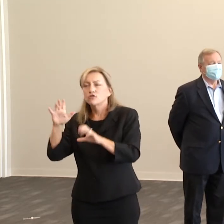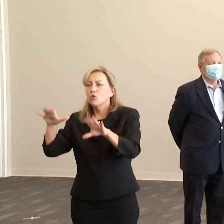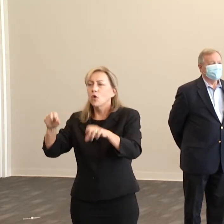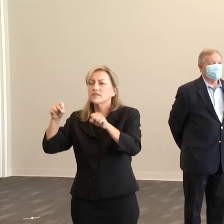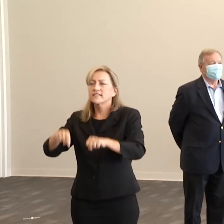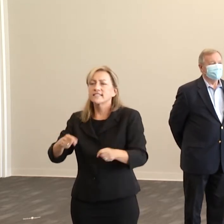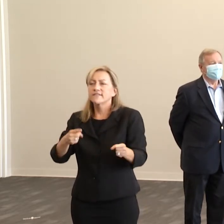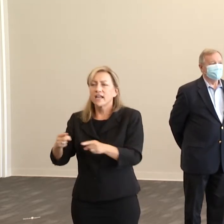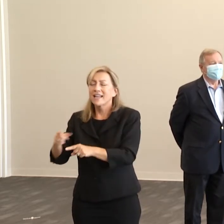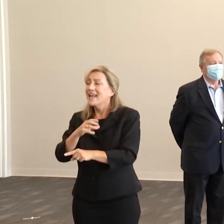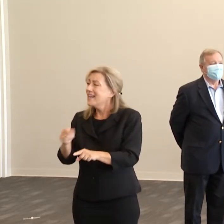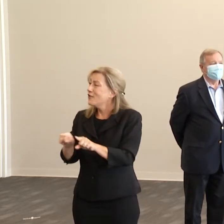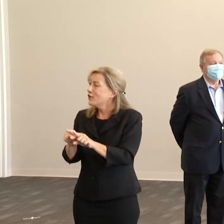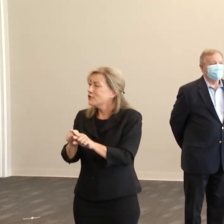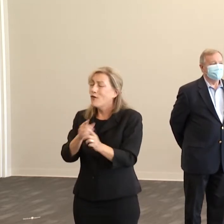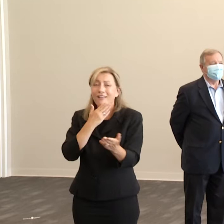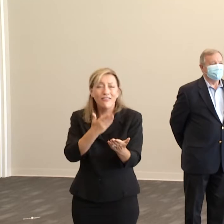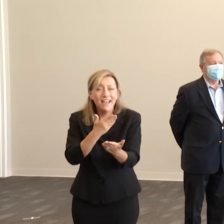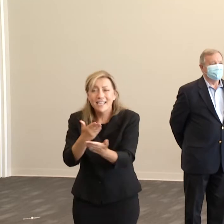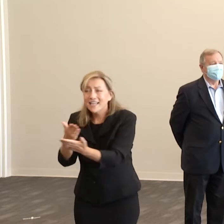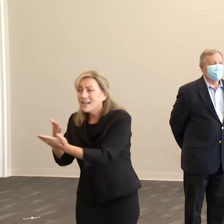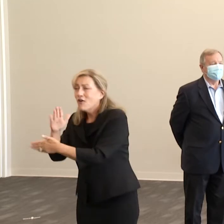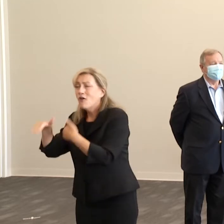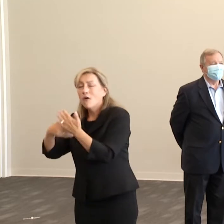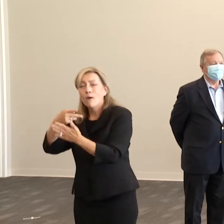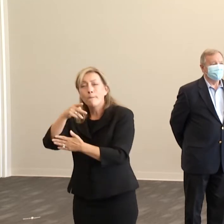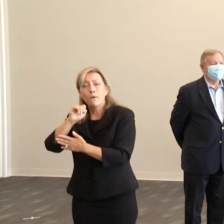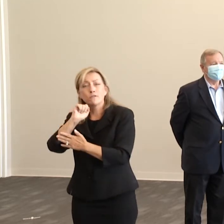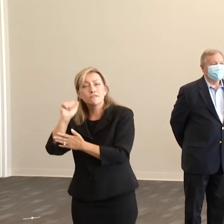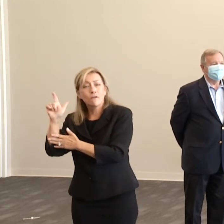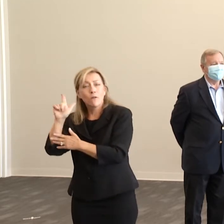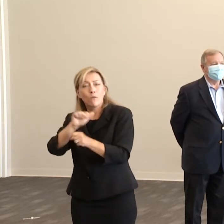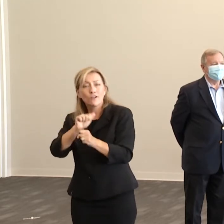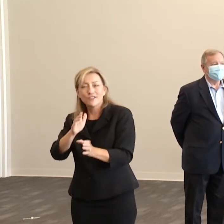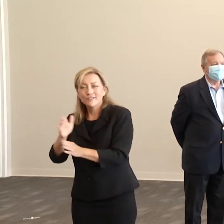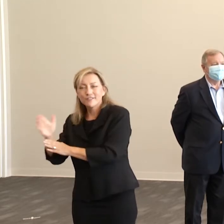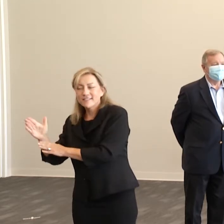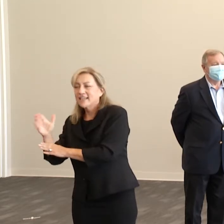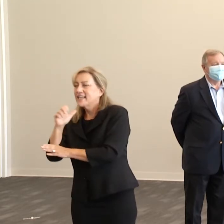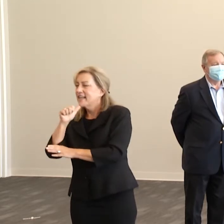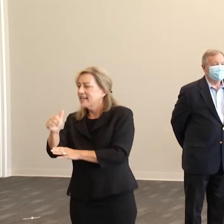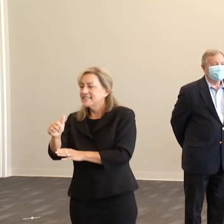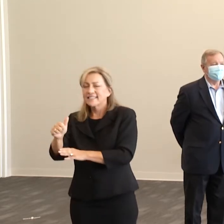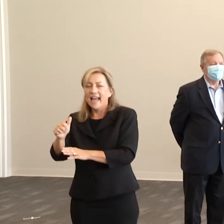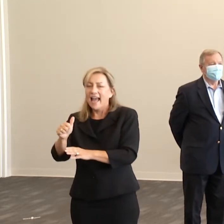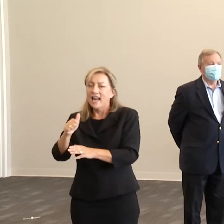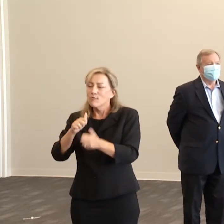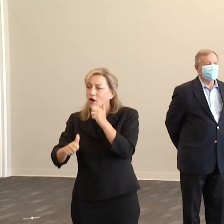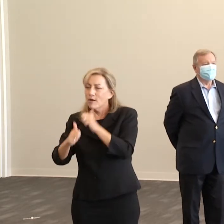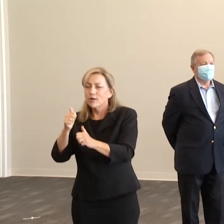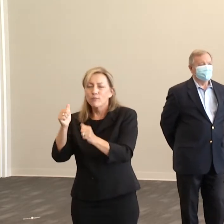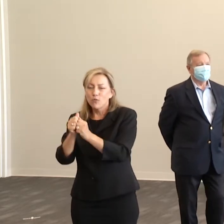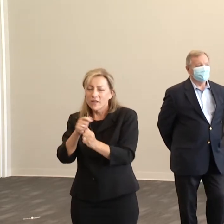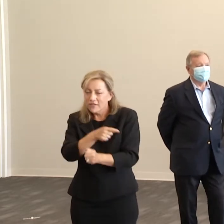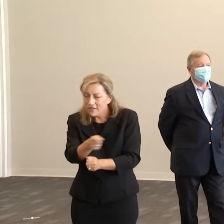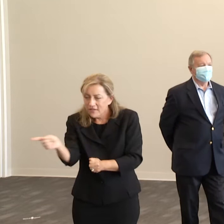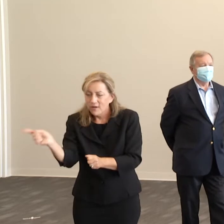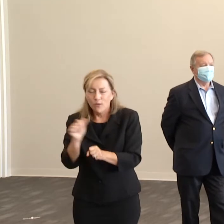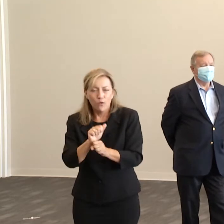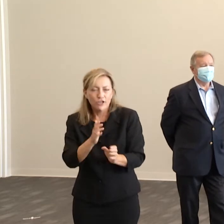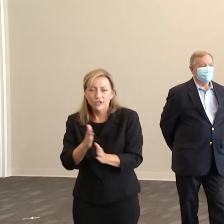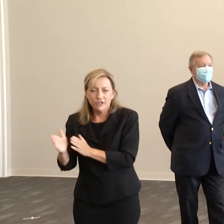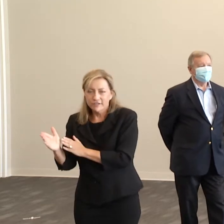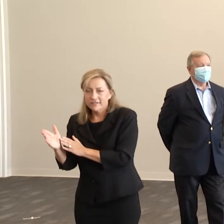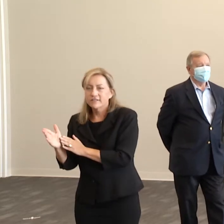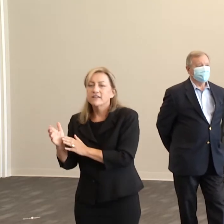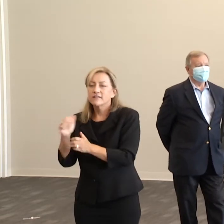workers. This is a problem with the director of the Postal Service. It is not a problem with our postal workers. And when you go out and you talk to these